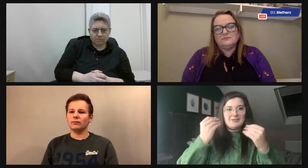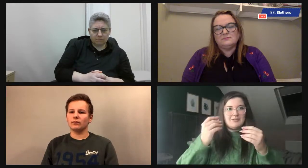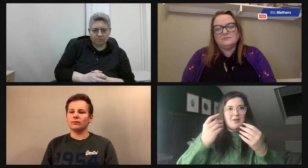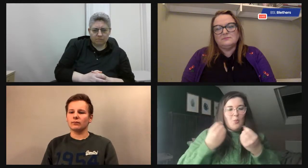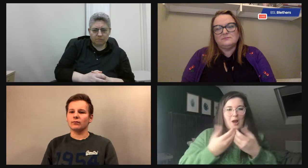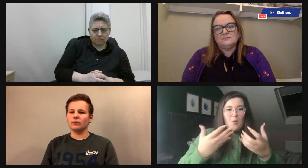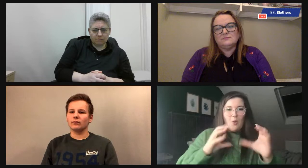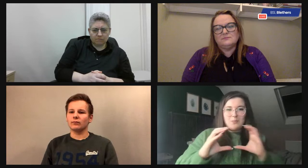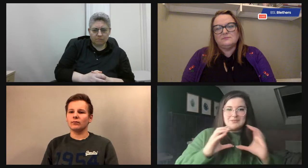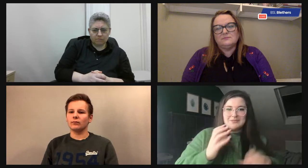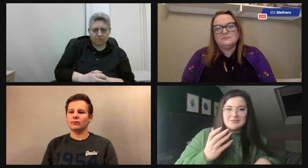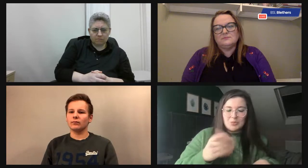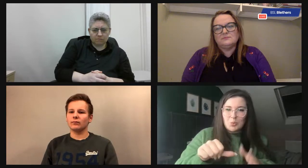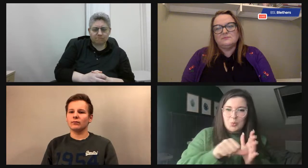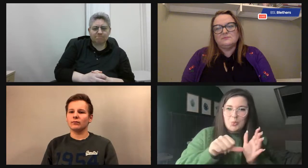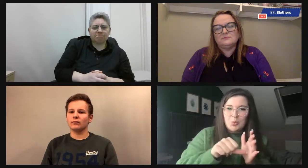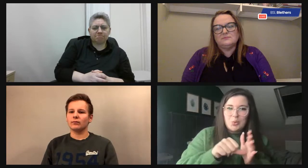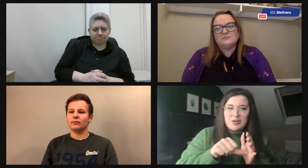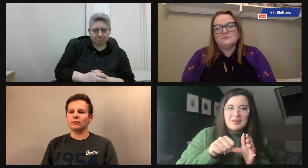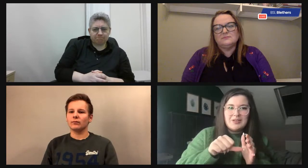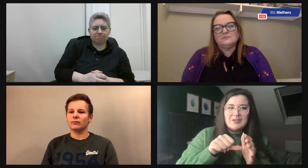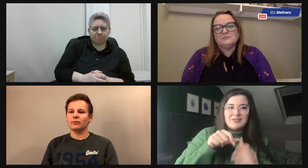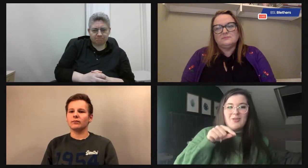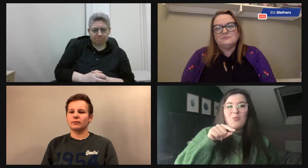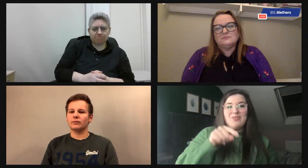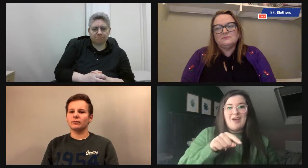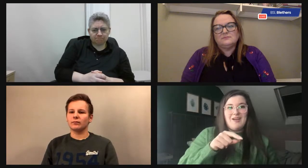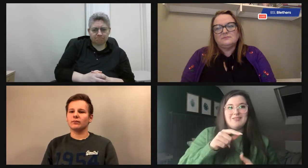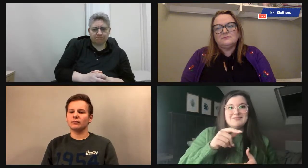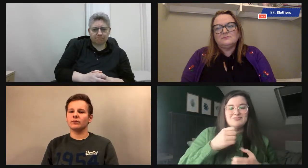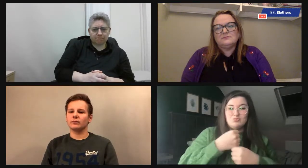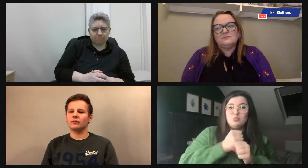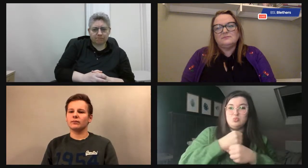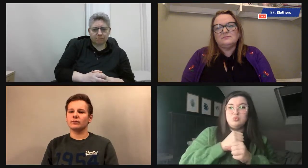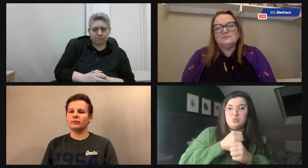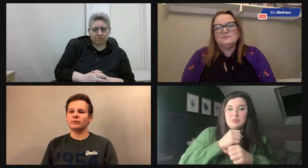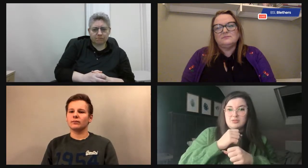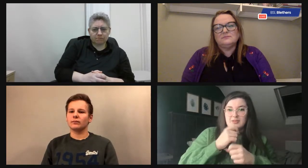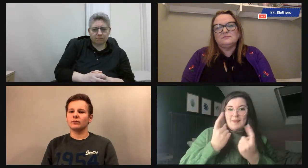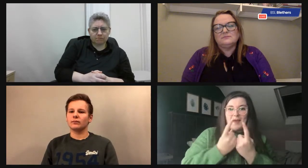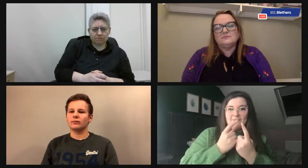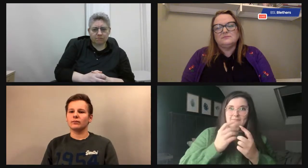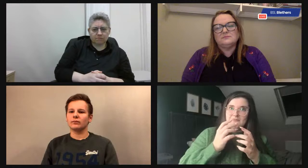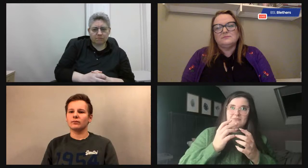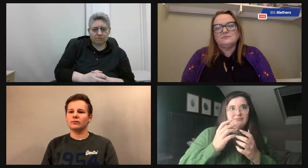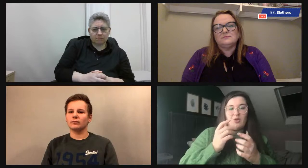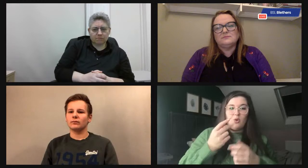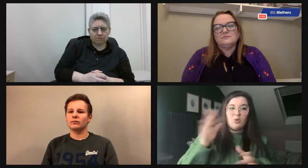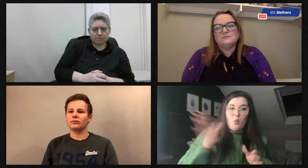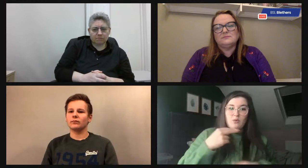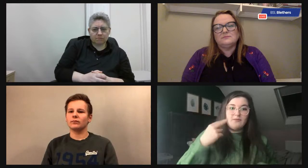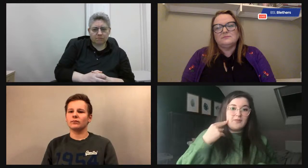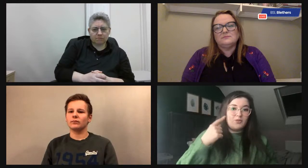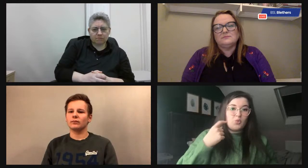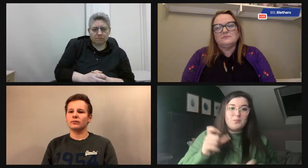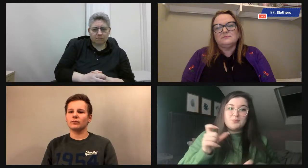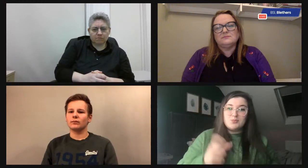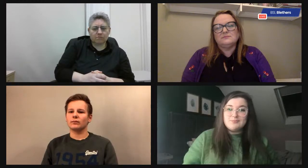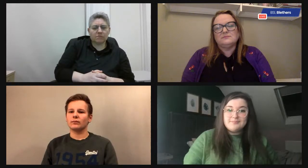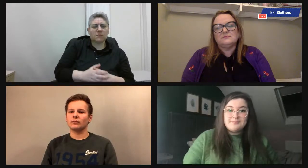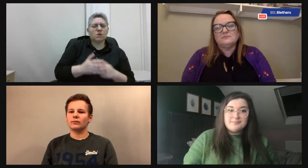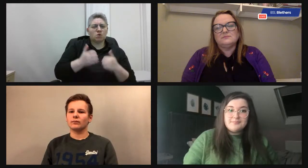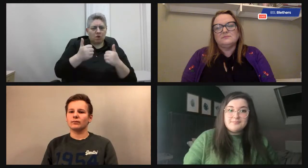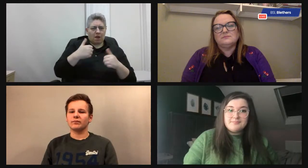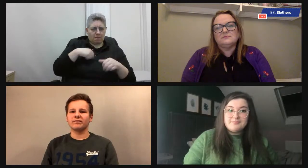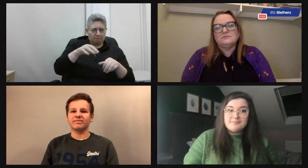you, that in itself, asking for it's stressful, never mind the outcome. So that's a really difficult situation, and that just